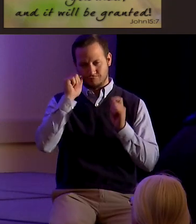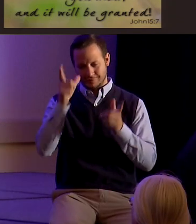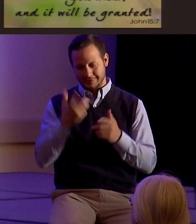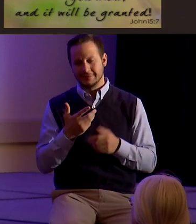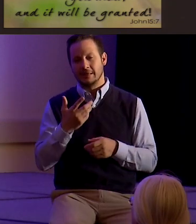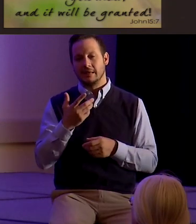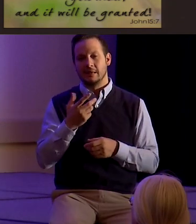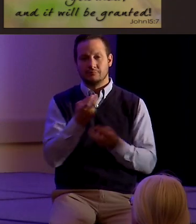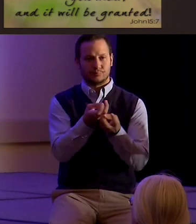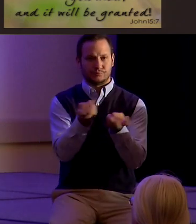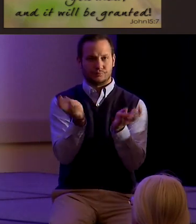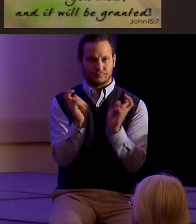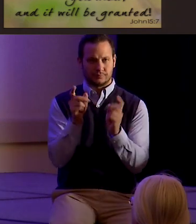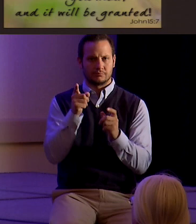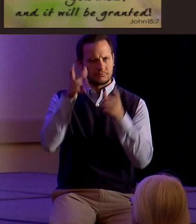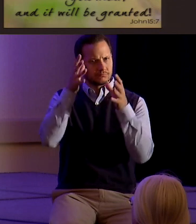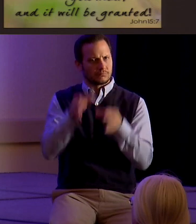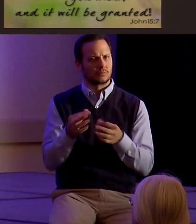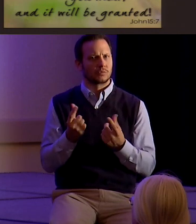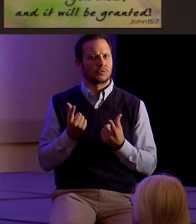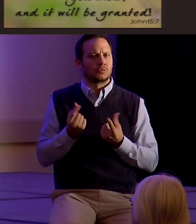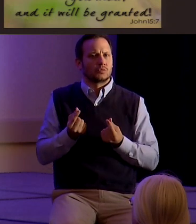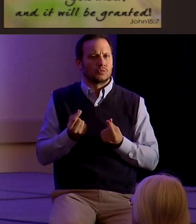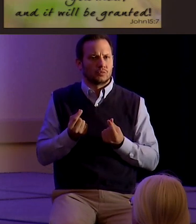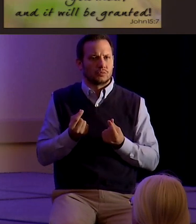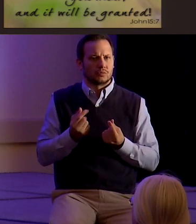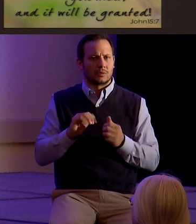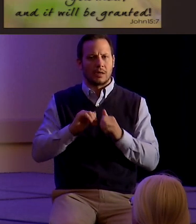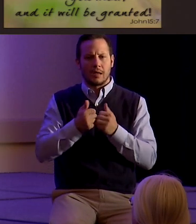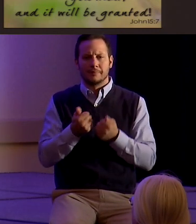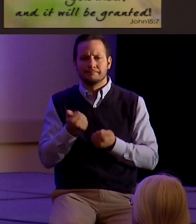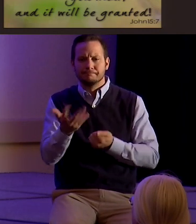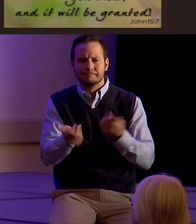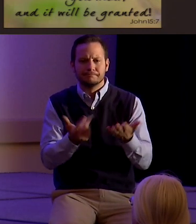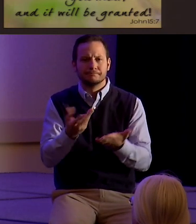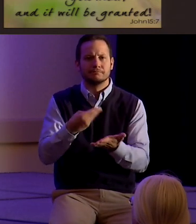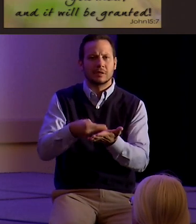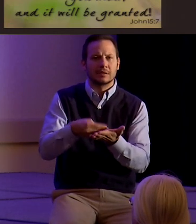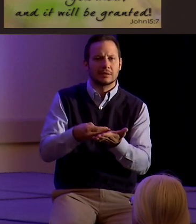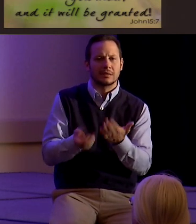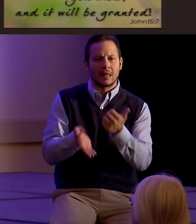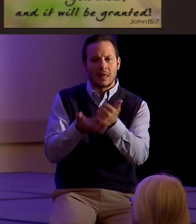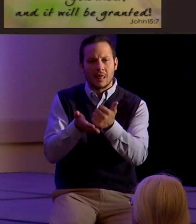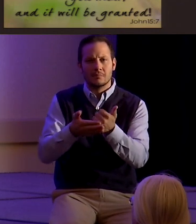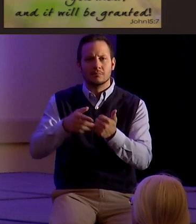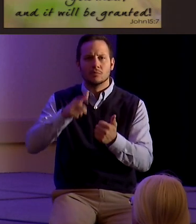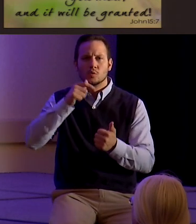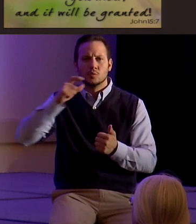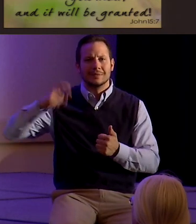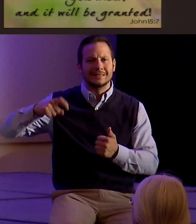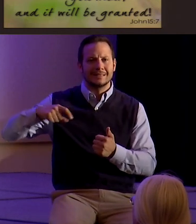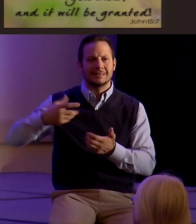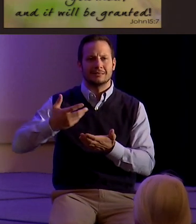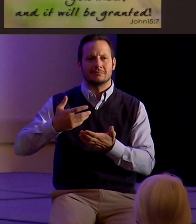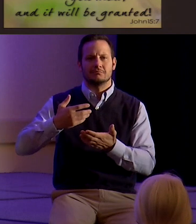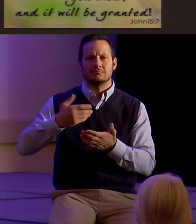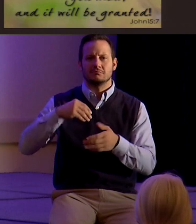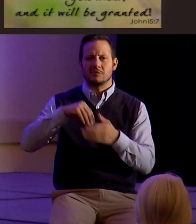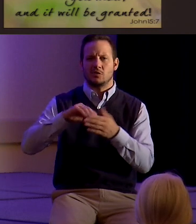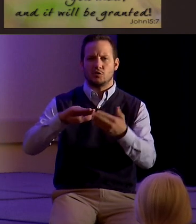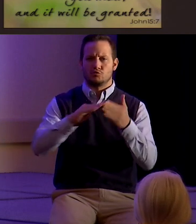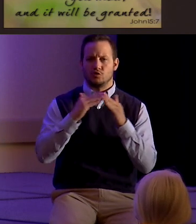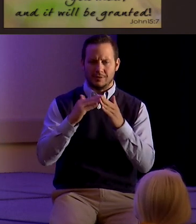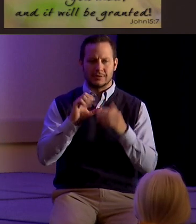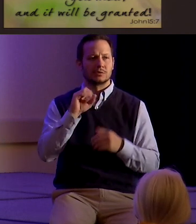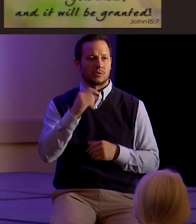and their job is to decide how to hand out benevolence funds or helping the needy, funds that help the needy in their community. So I